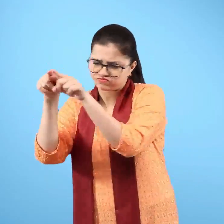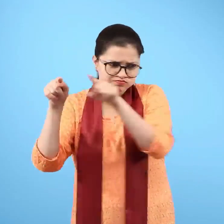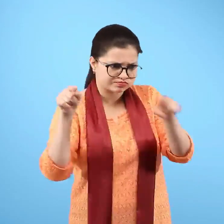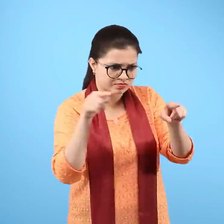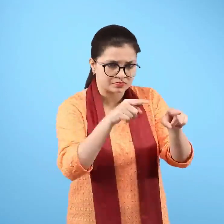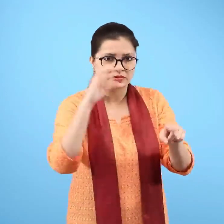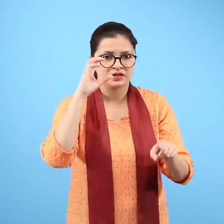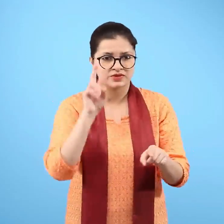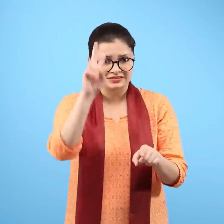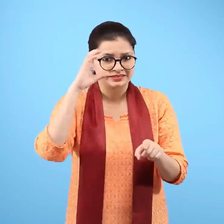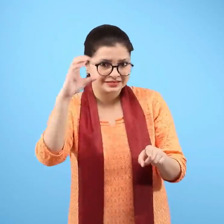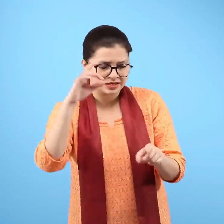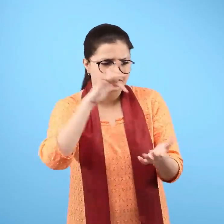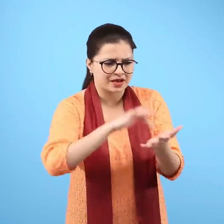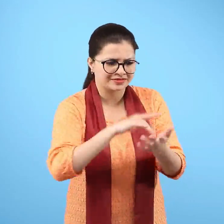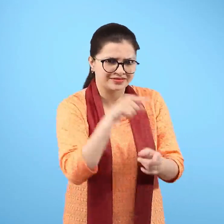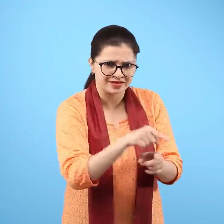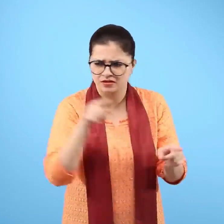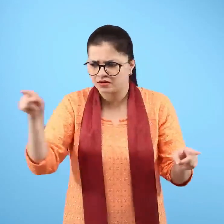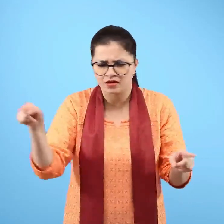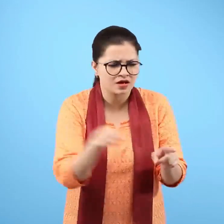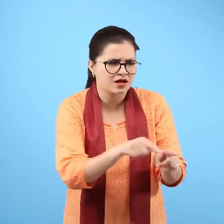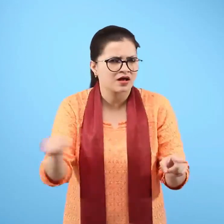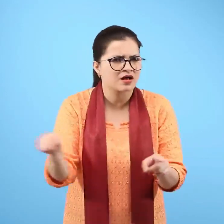2 centimeters, what would be its scale?